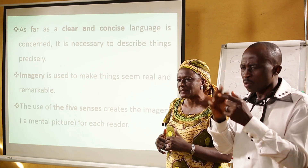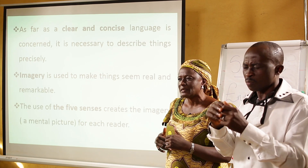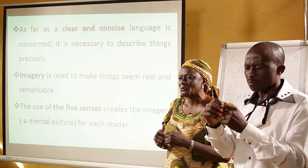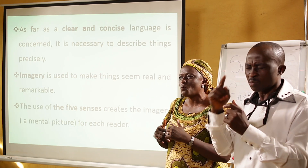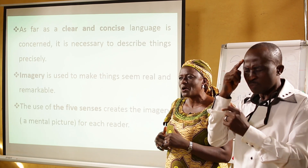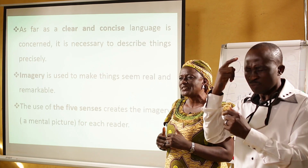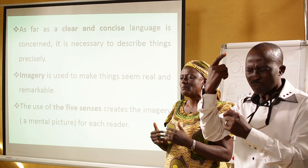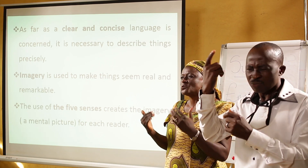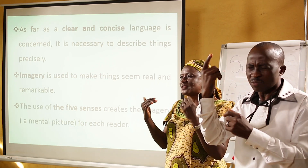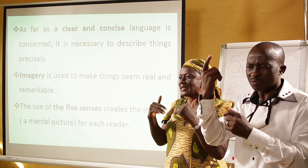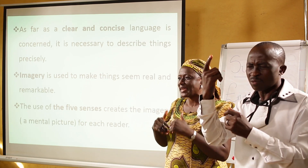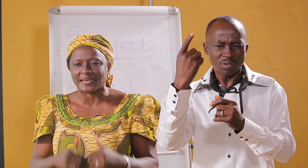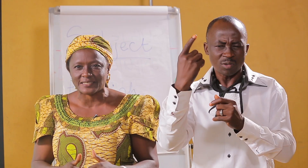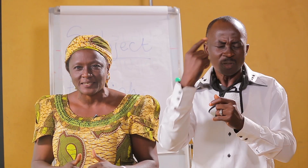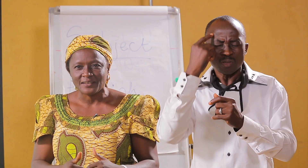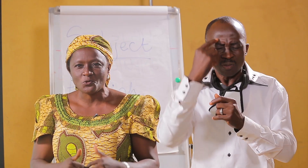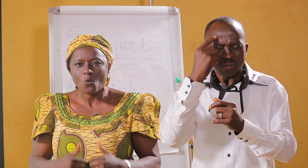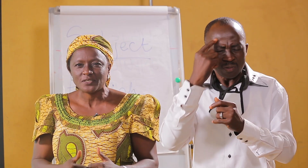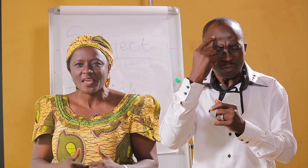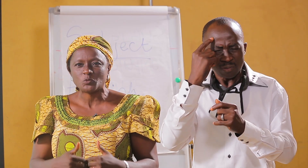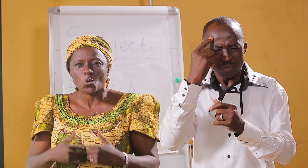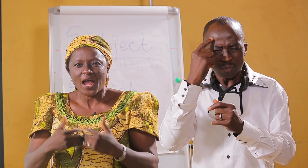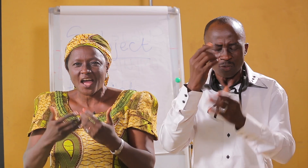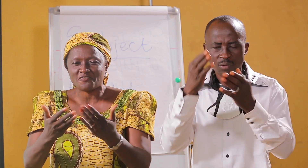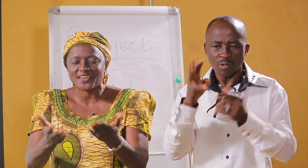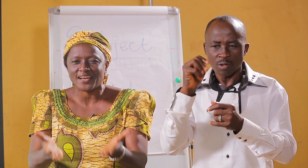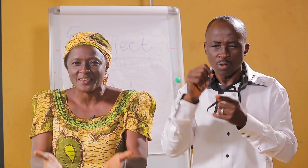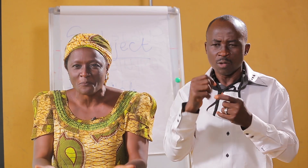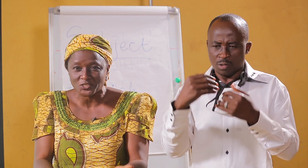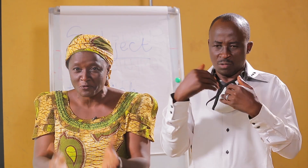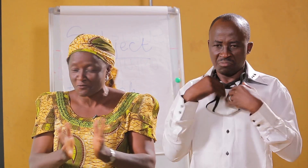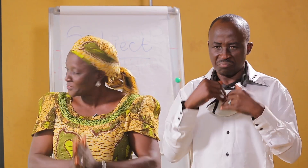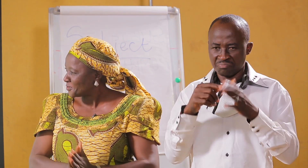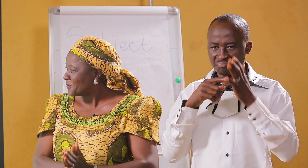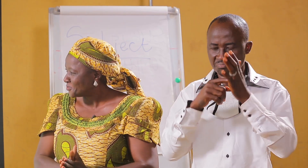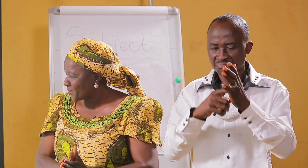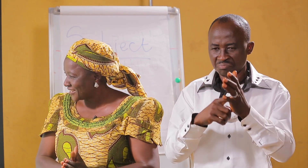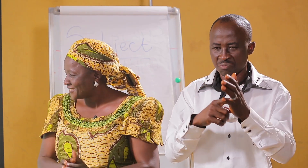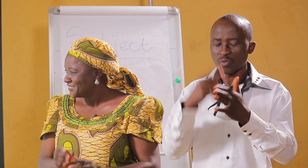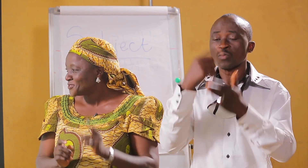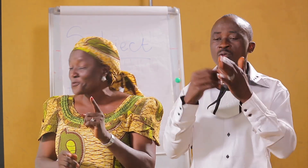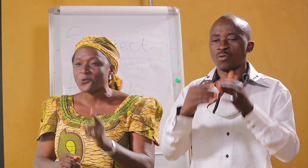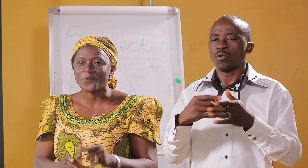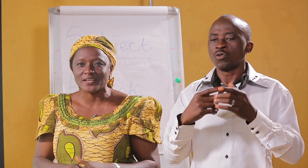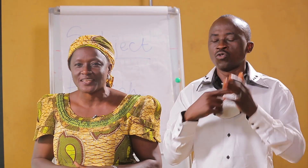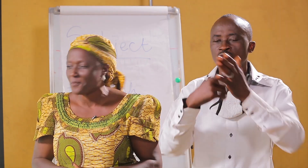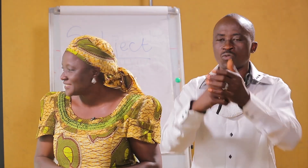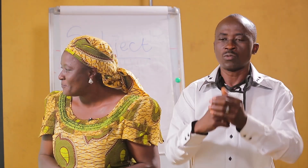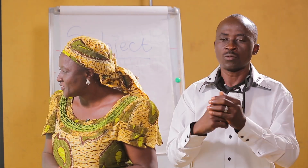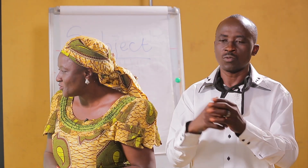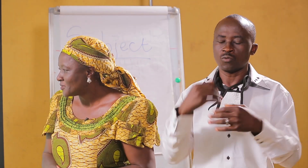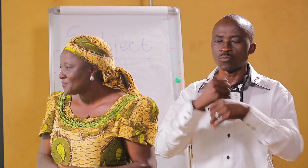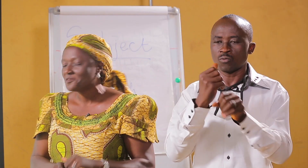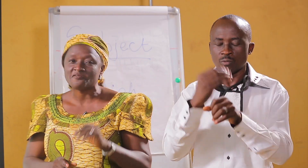imagine it, you want him to think it, you want him to have an impression of what you're portraying. So you create a